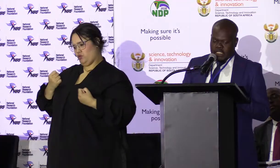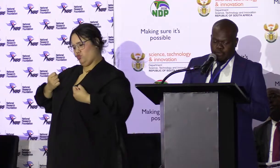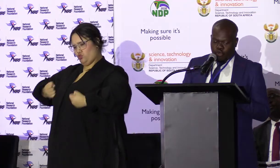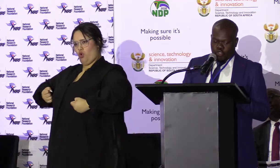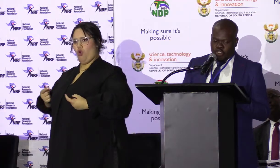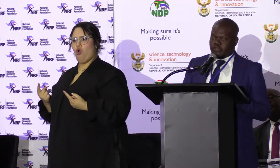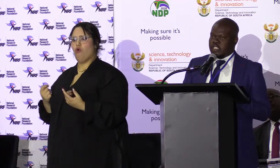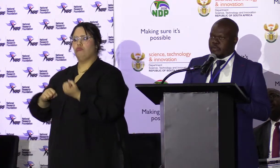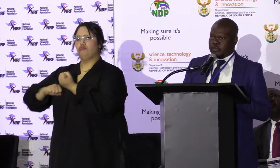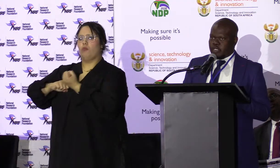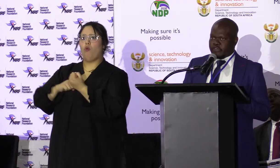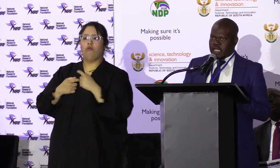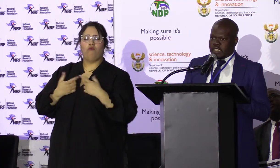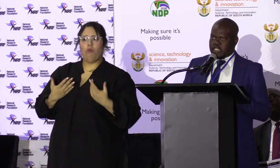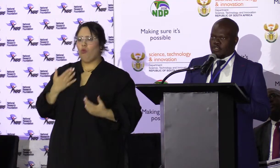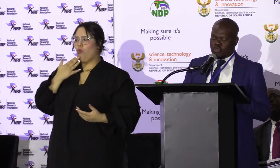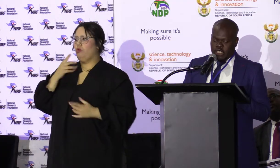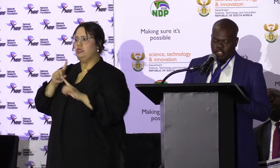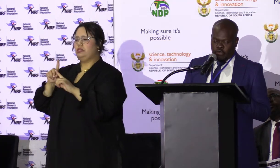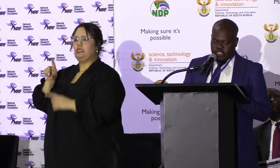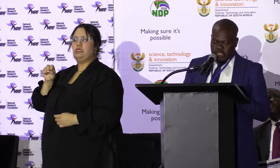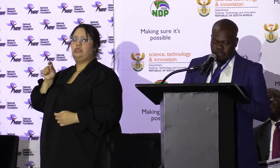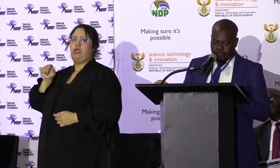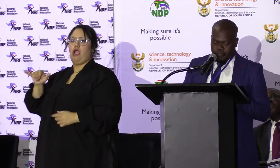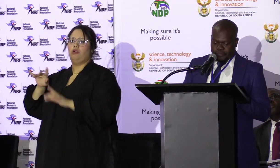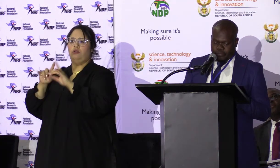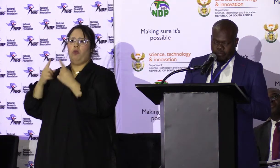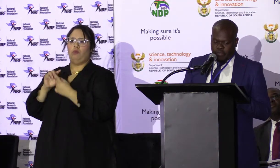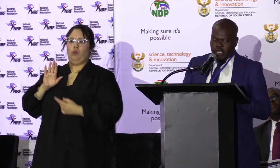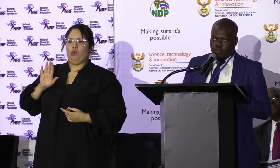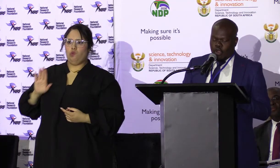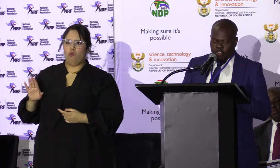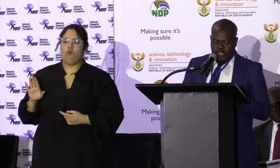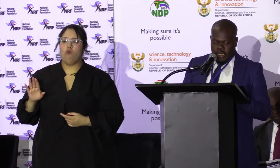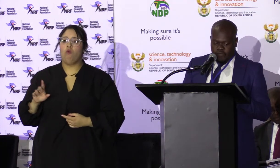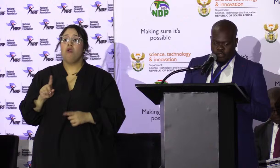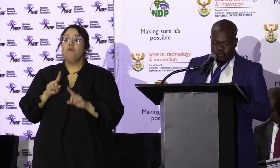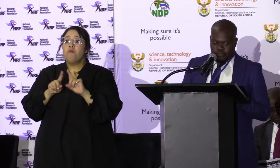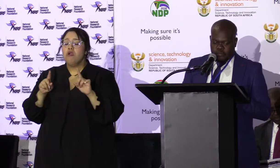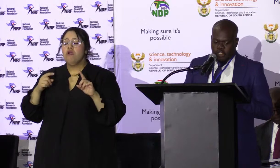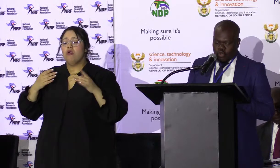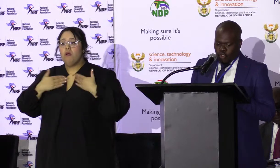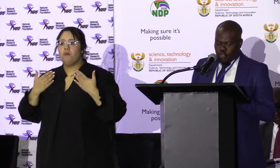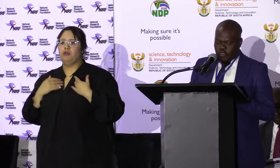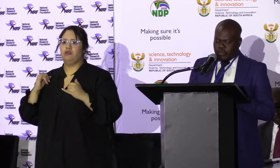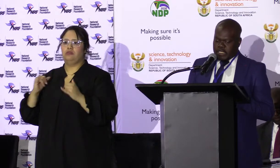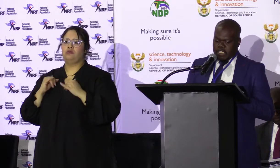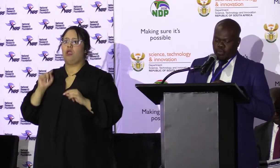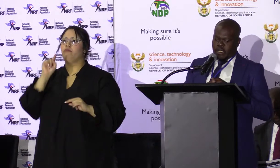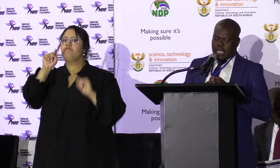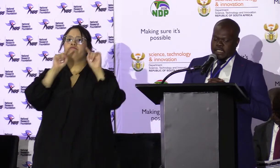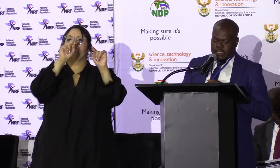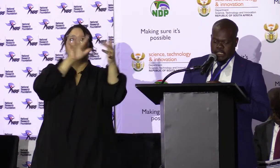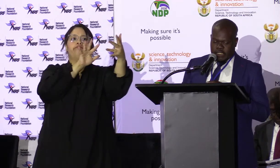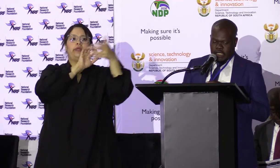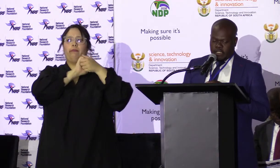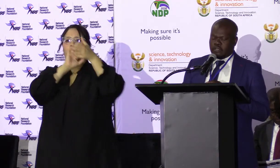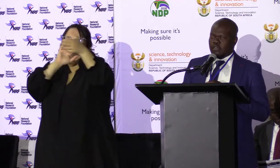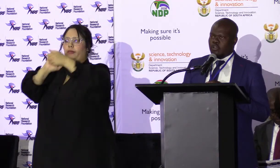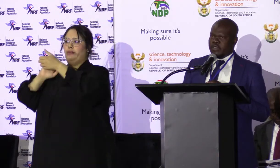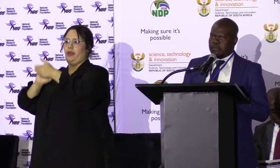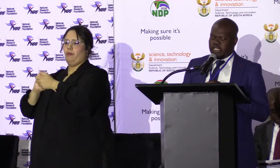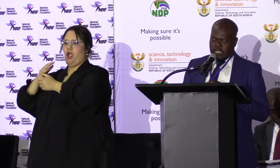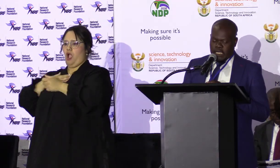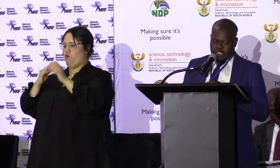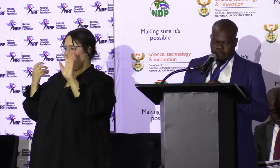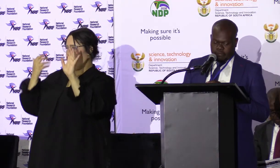and constant support of the Department of Science, Technology and Innovation. We are also grateful to those who have partnered with us in this